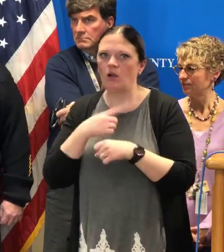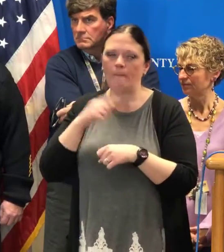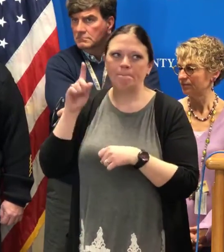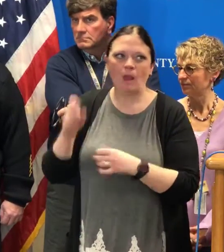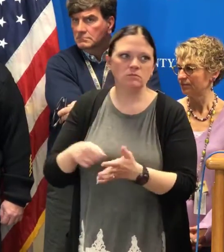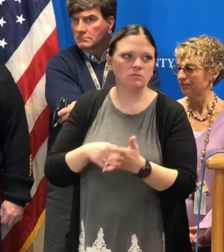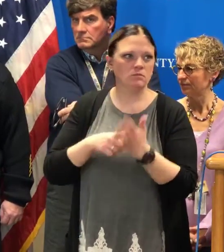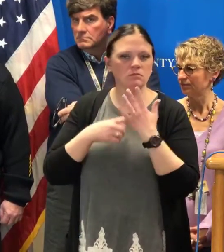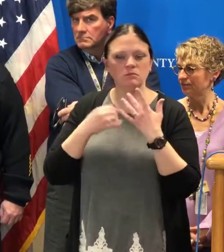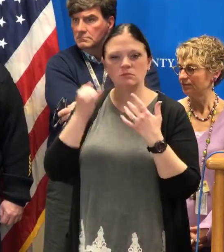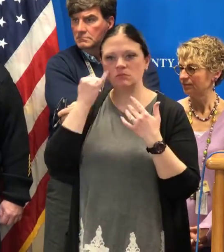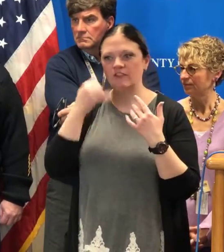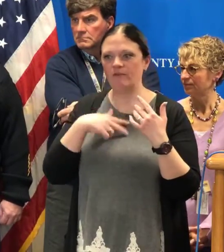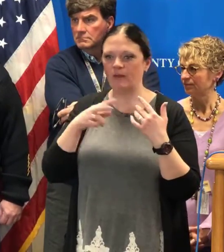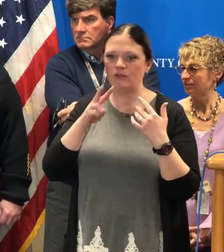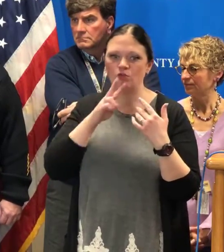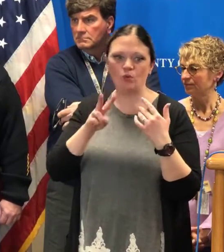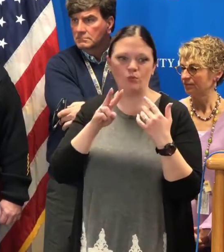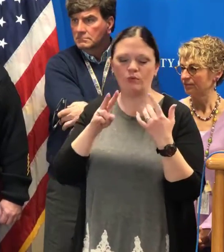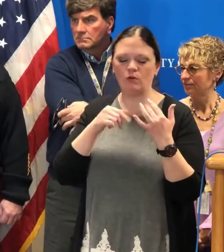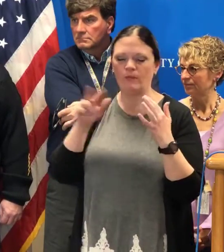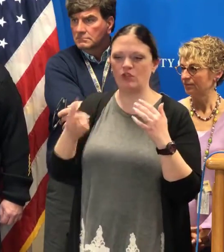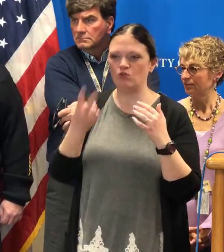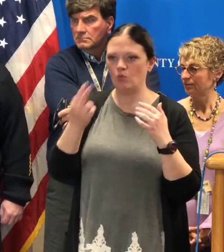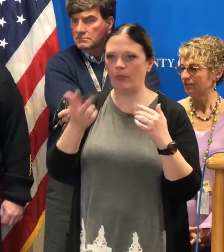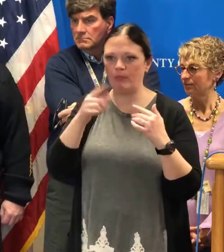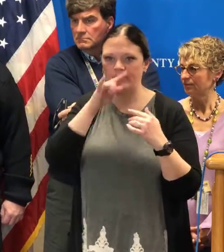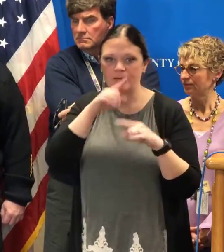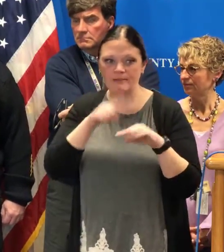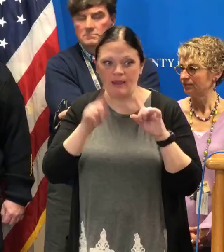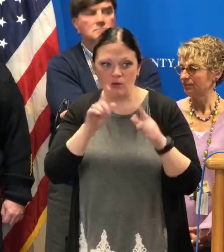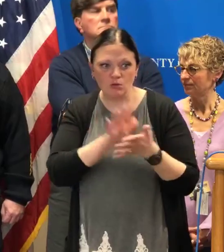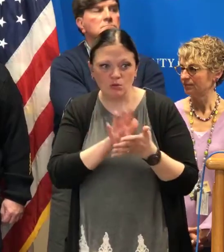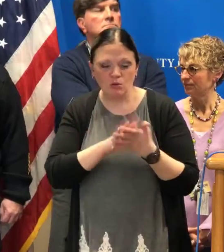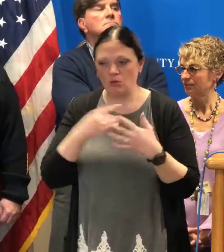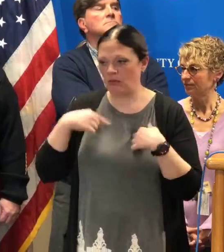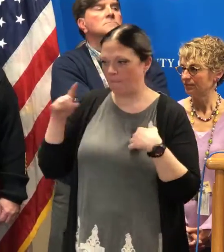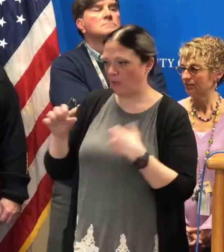job. If my two or three kids, they can't go to school, I have to go to